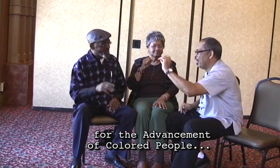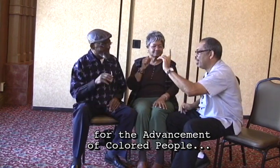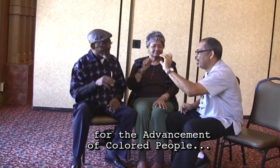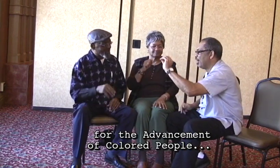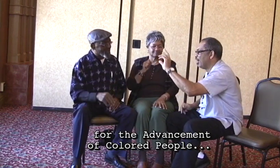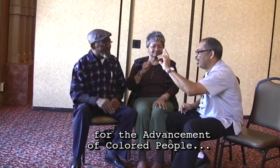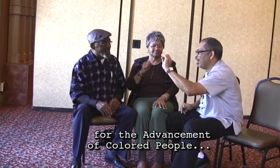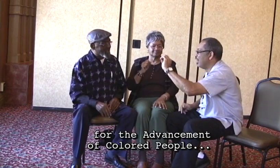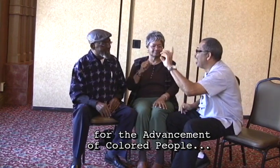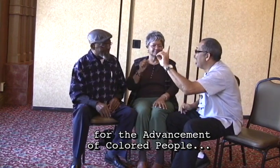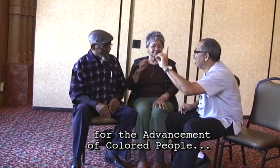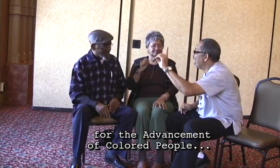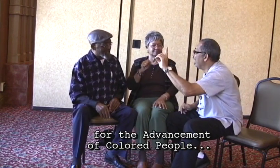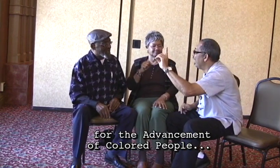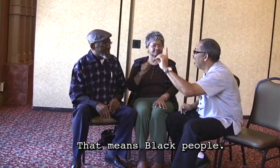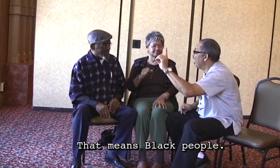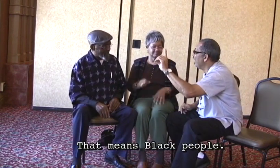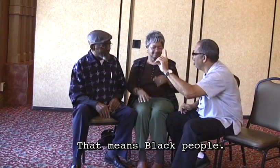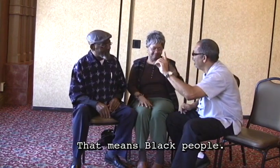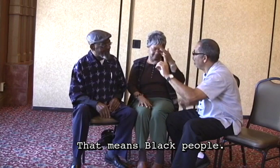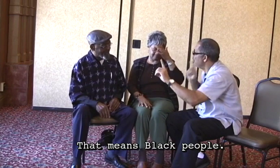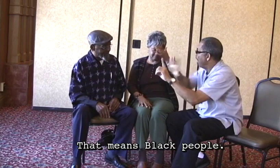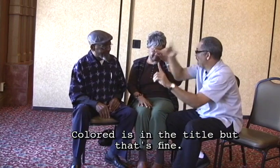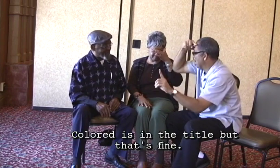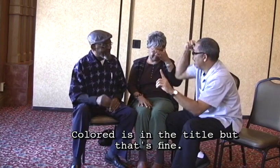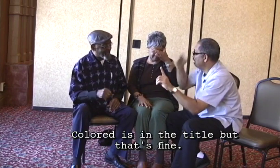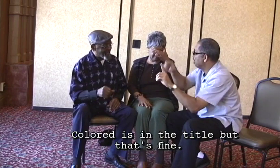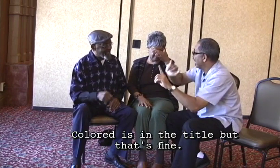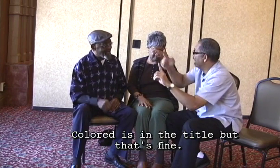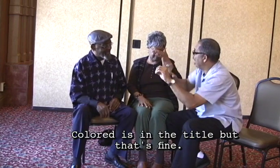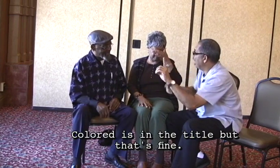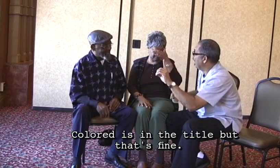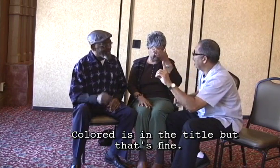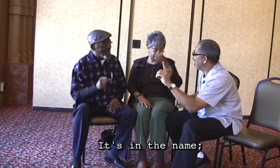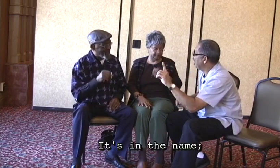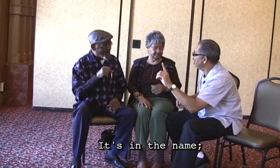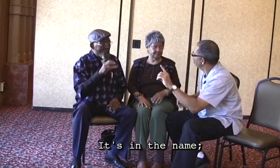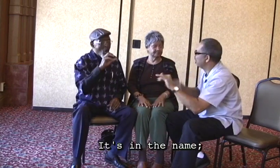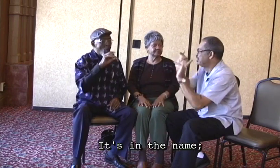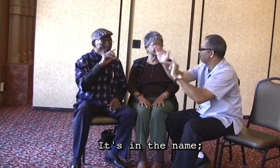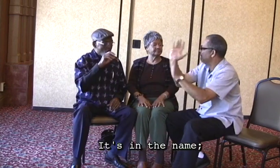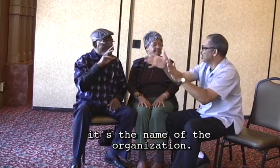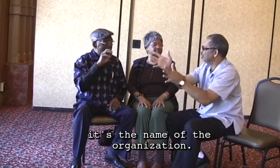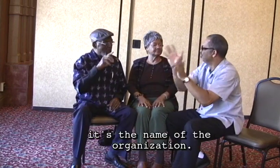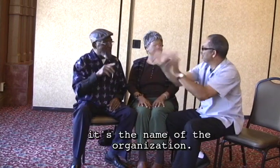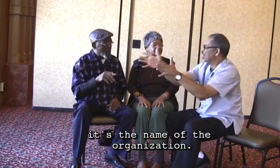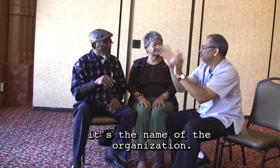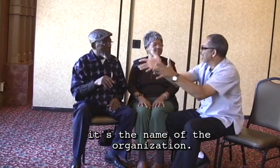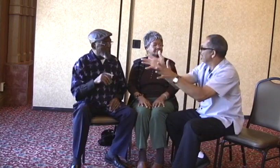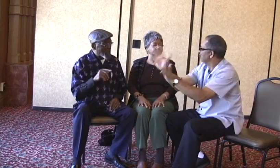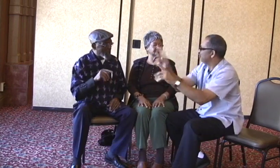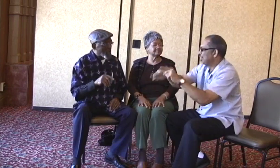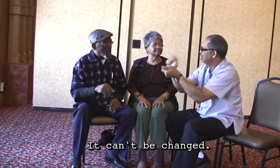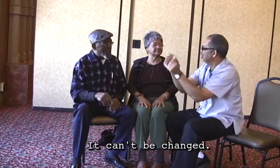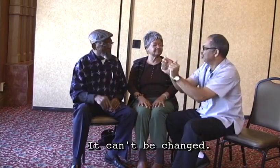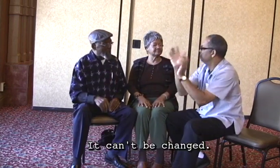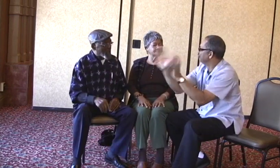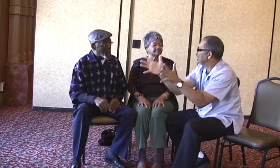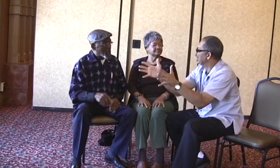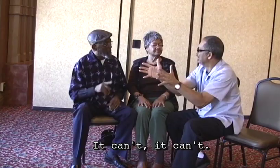the Advancement of Colored People. That means black people. Colored's in the title, but that's fine. Yep, It's in colored. the name. It's the name of the organization. It can't be changed. It